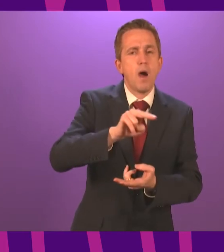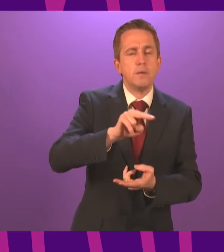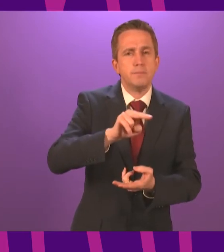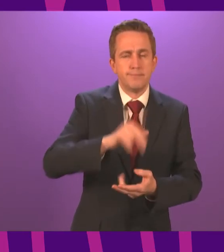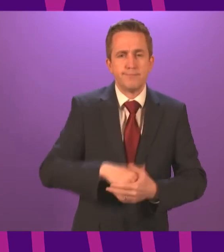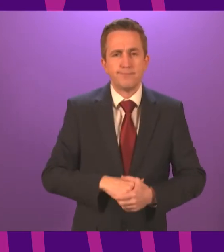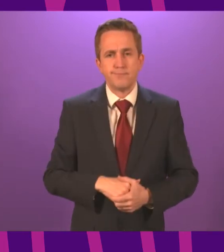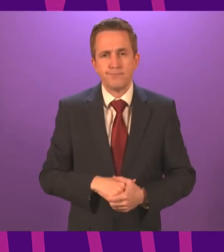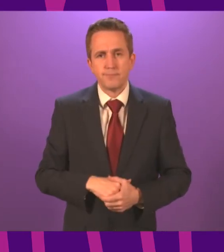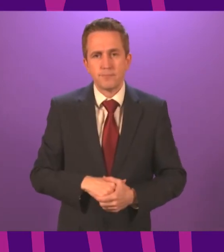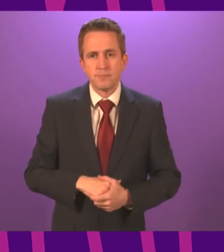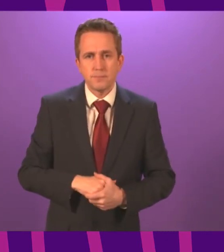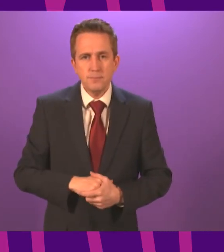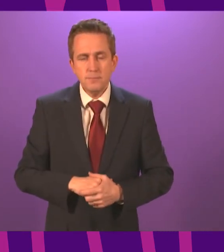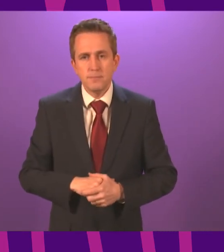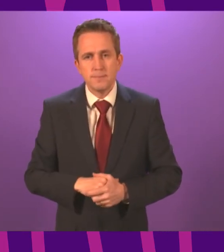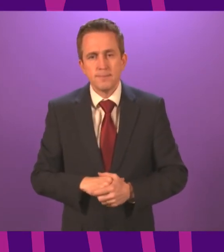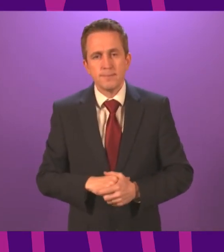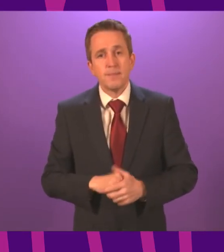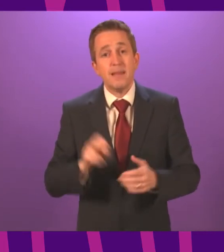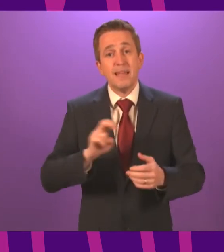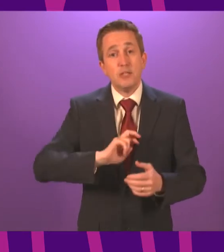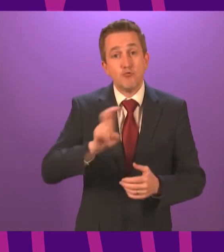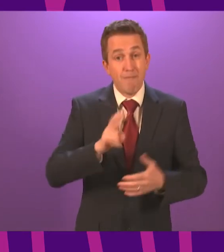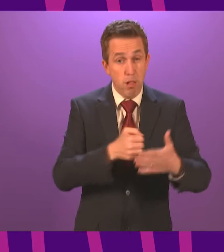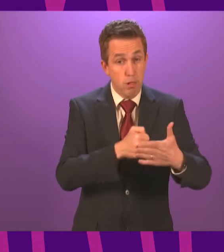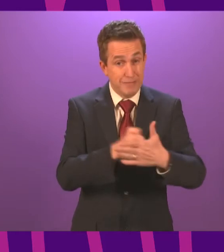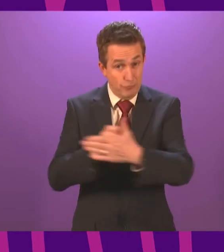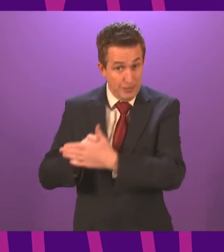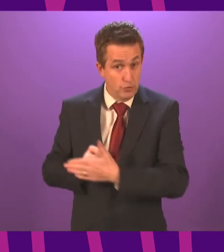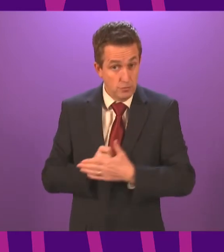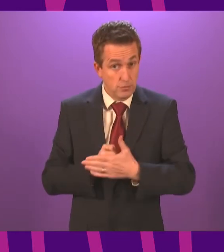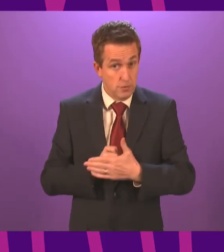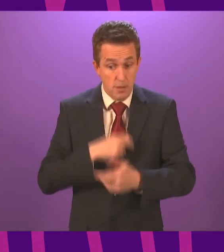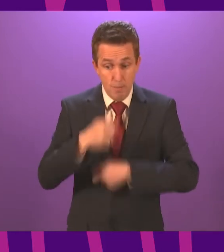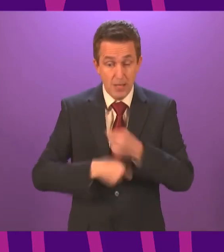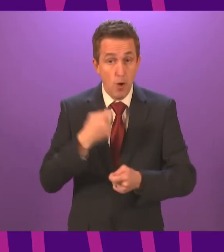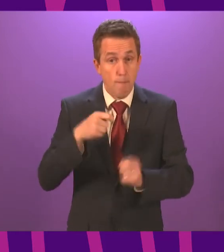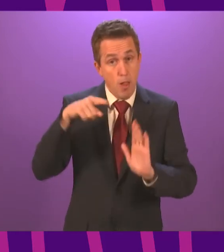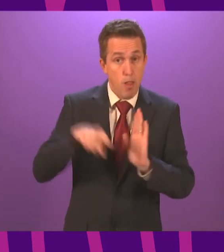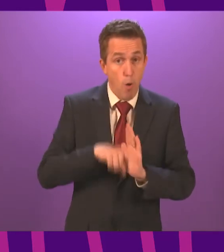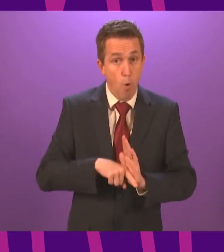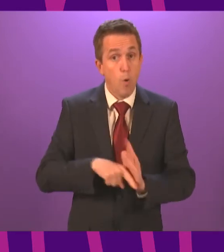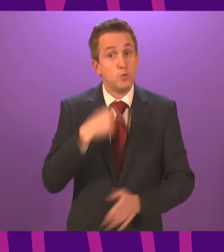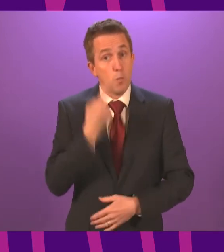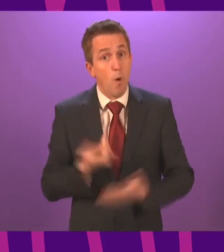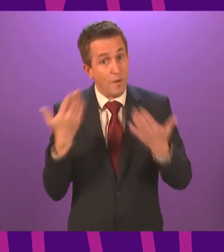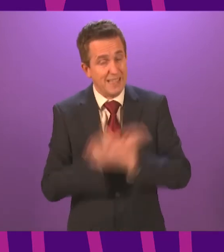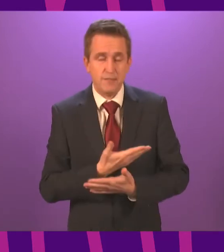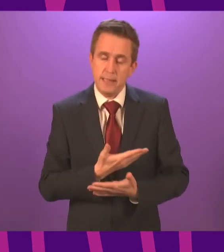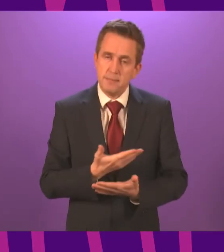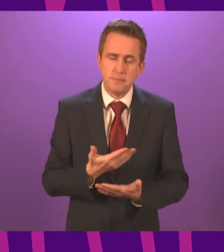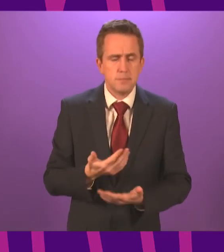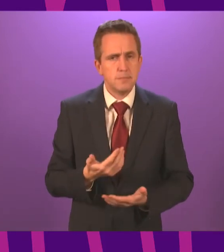are. The new travel restrictions which come into law tomorrow evening are very challenging indeed, but